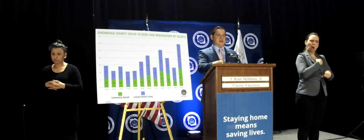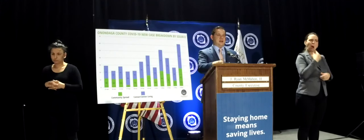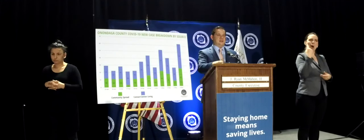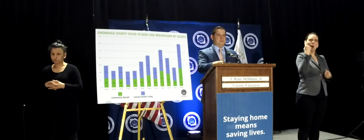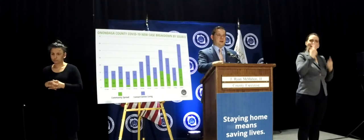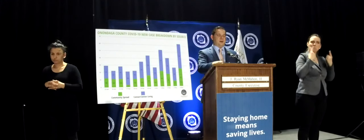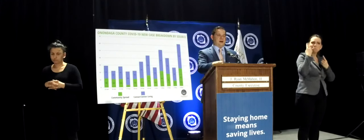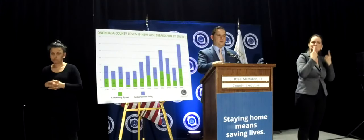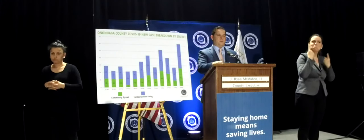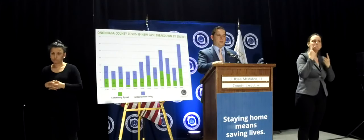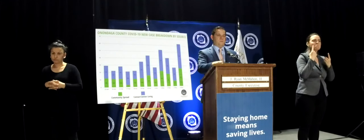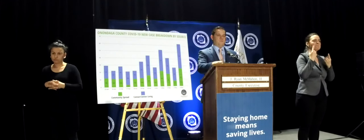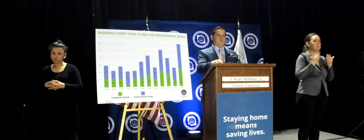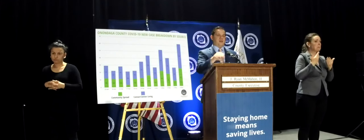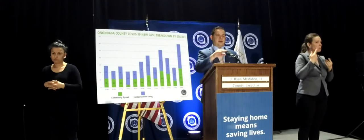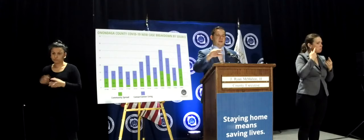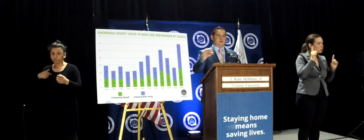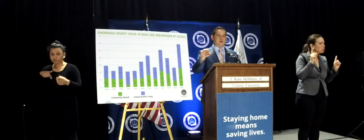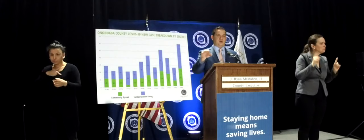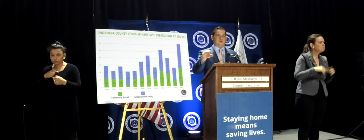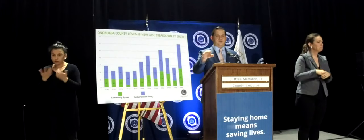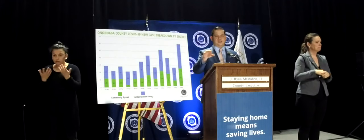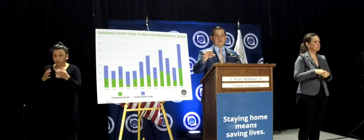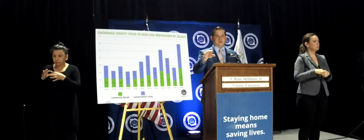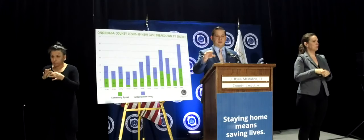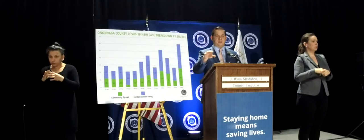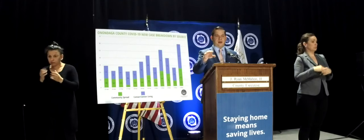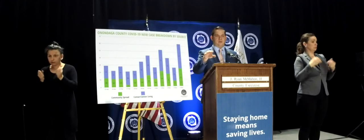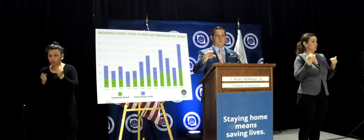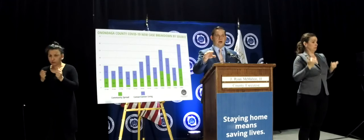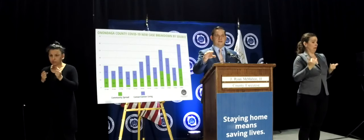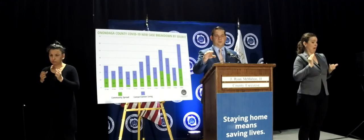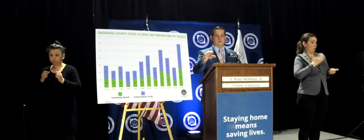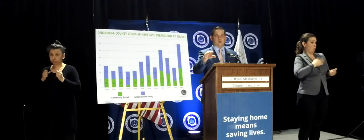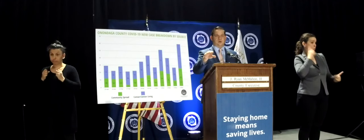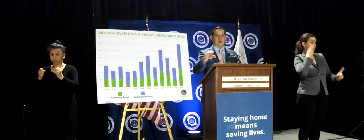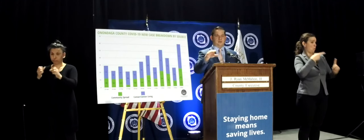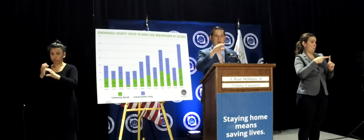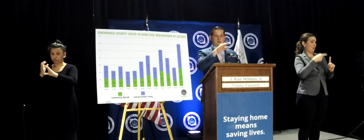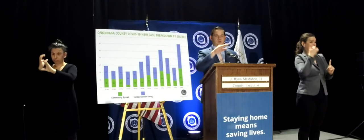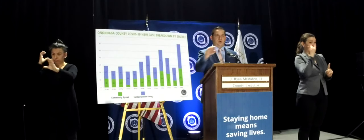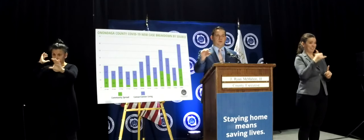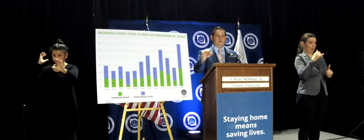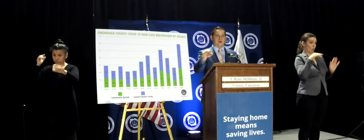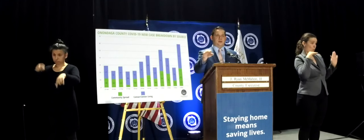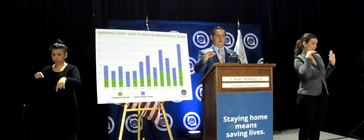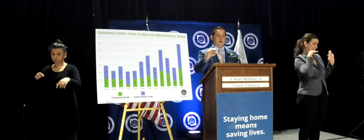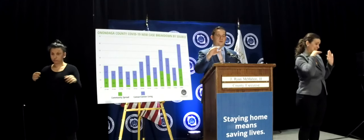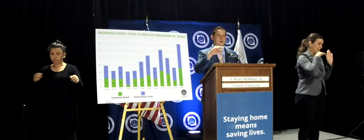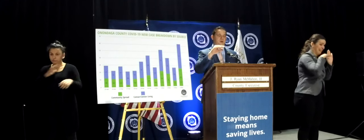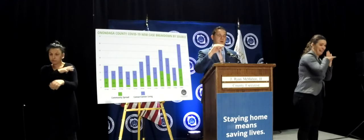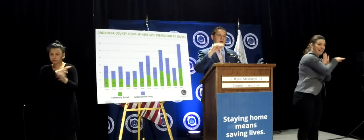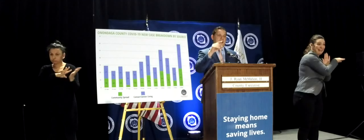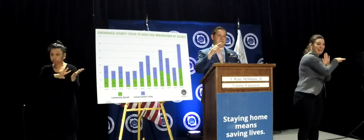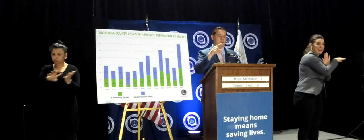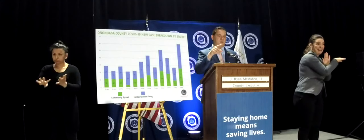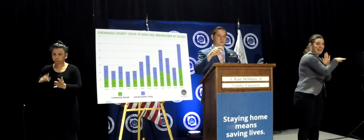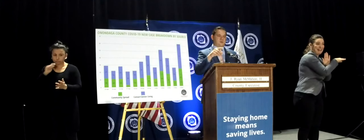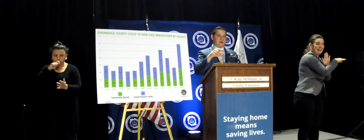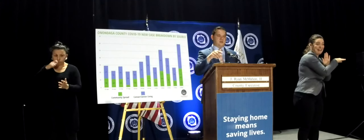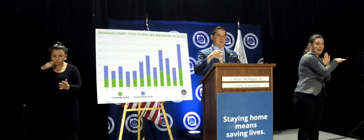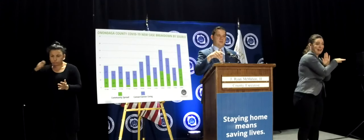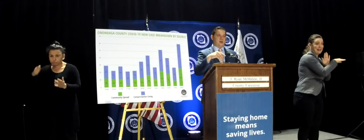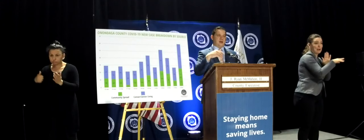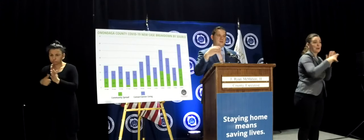to date, it's been about flattening the curve. We've essentially done that. Hospitals are okay. That was the goal, to flatten the curve.